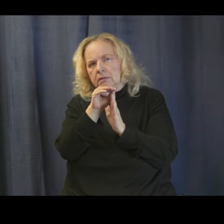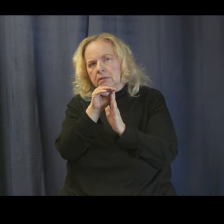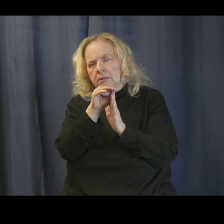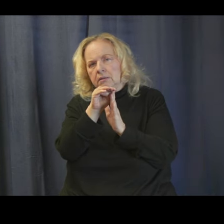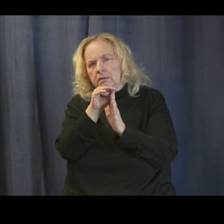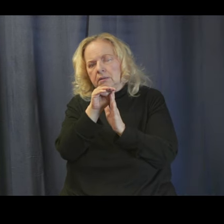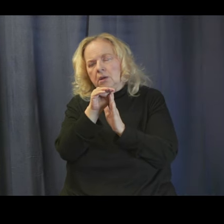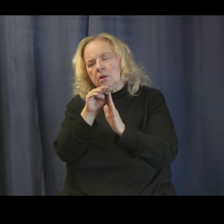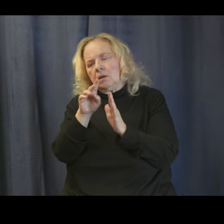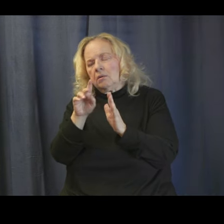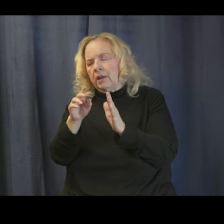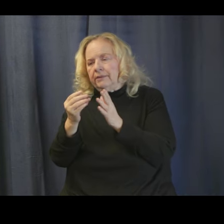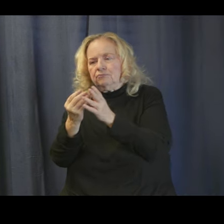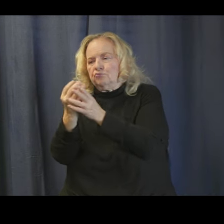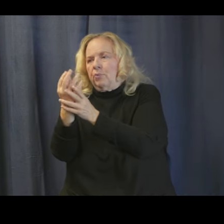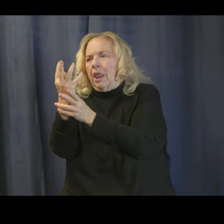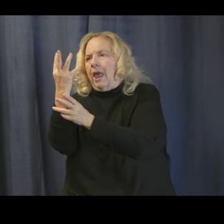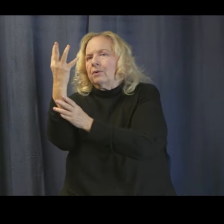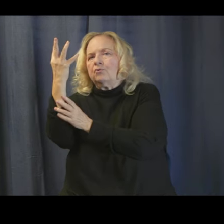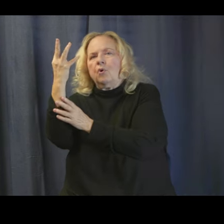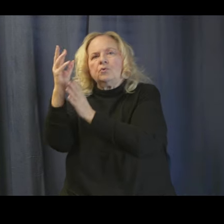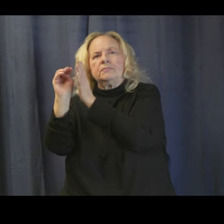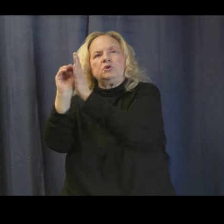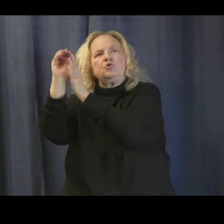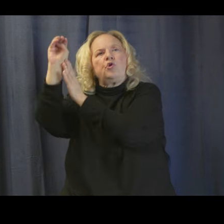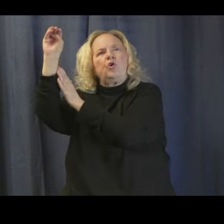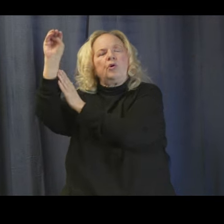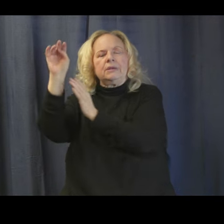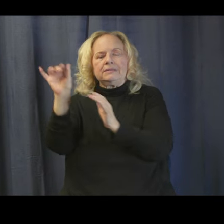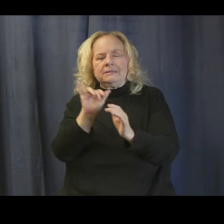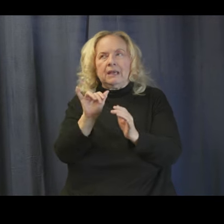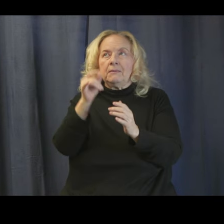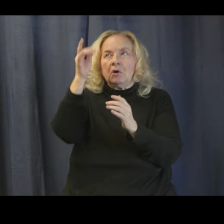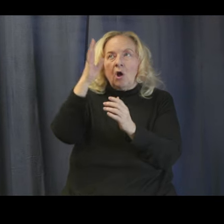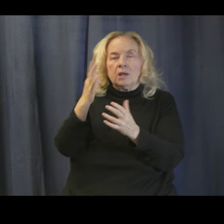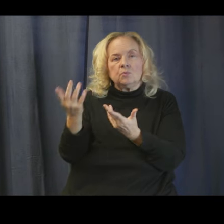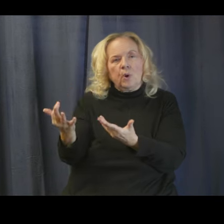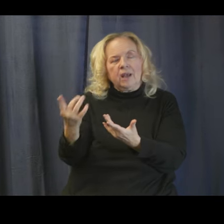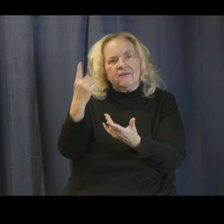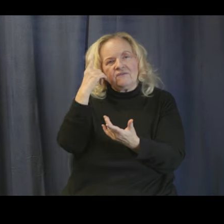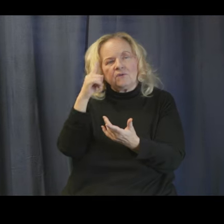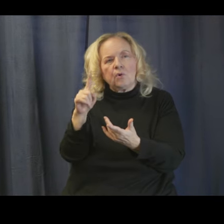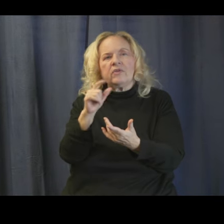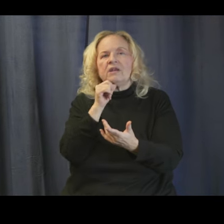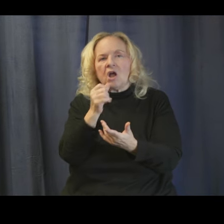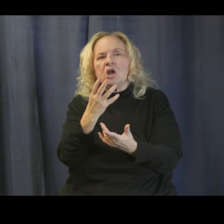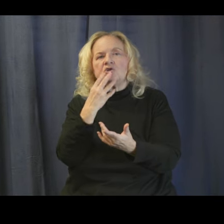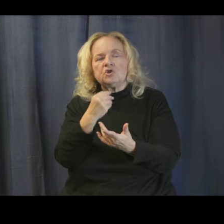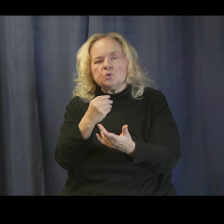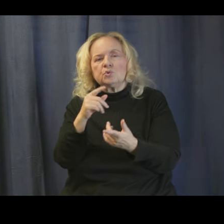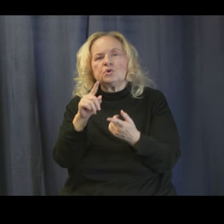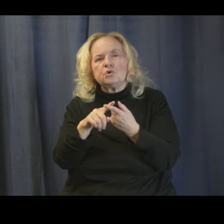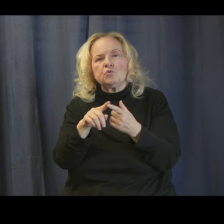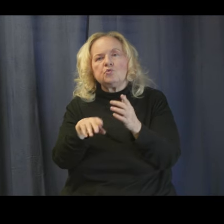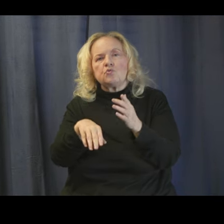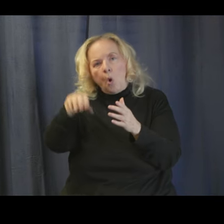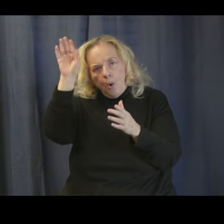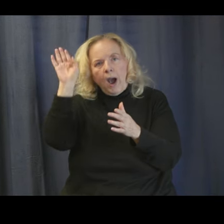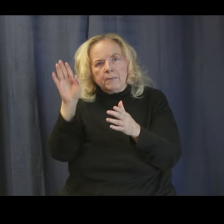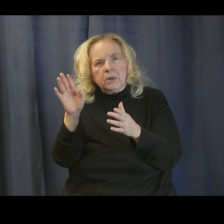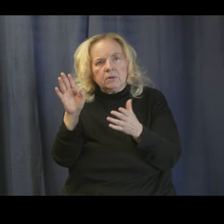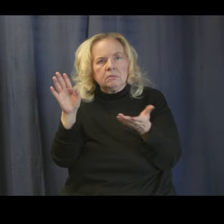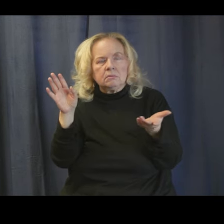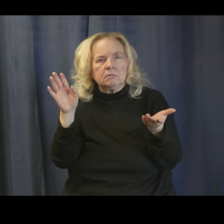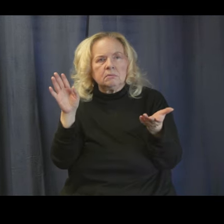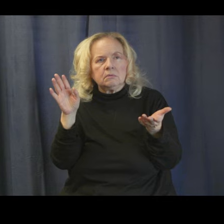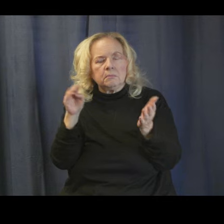crop until it's mature. So God is waiting for the Gentiles to grow up. And so,